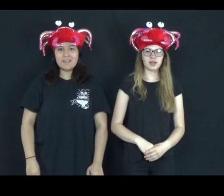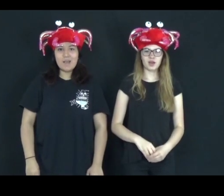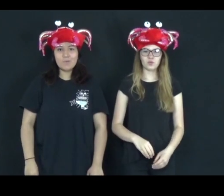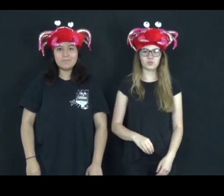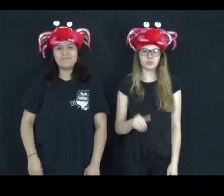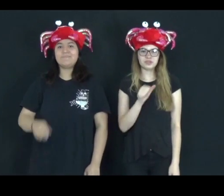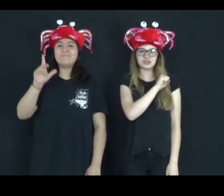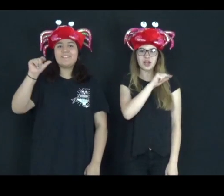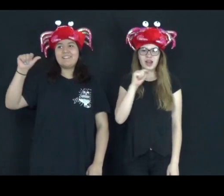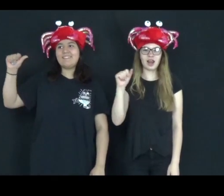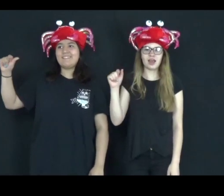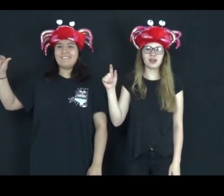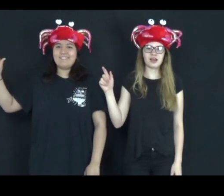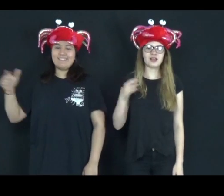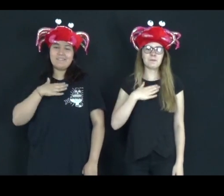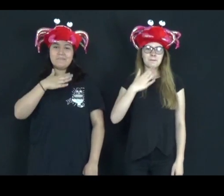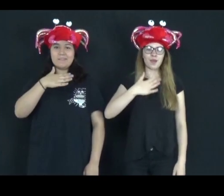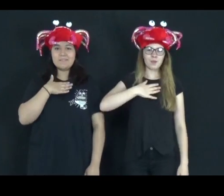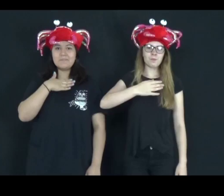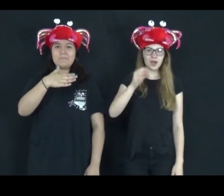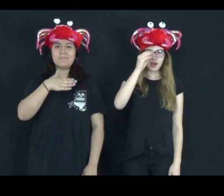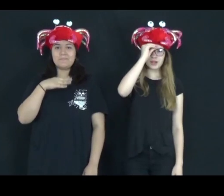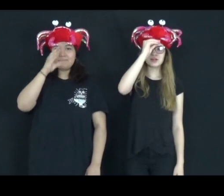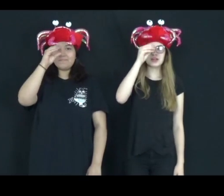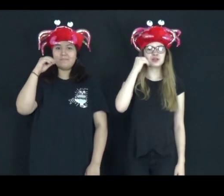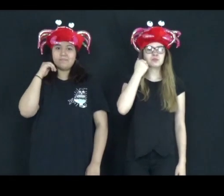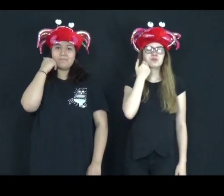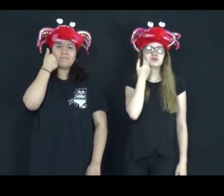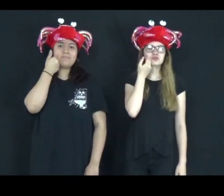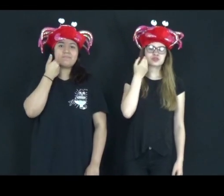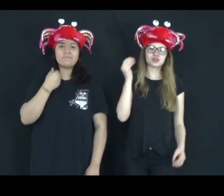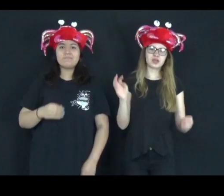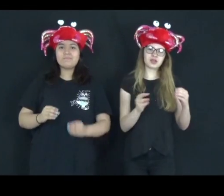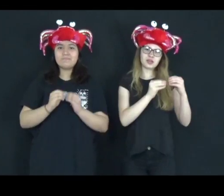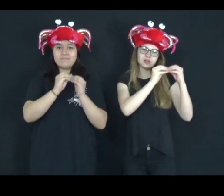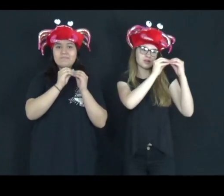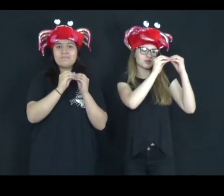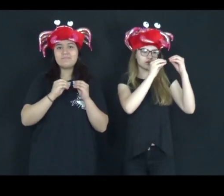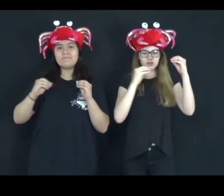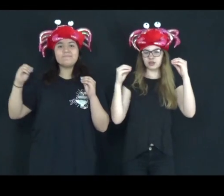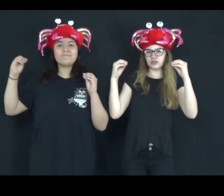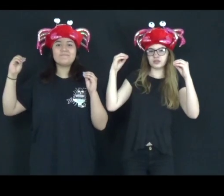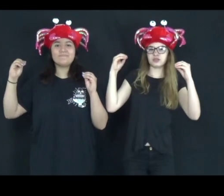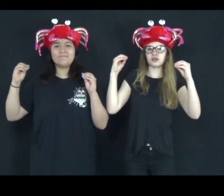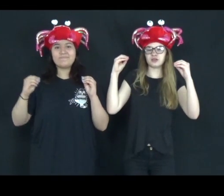now. Sha-la-la-la-la-la, my oh my, look like you're going to shine. Gonna kiss the girl.